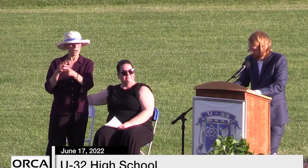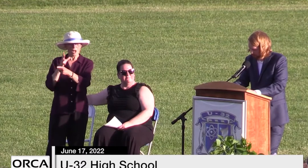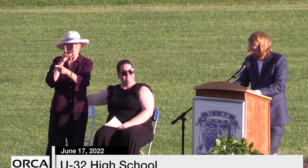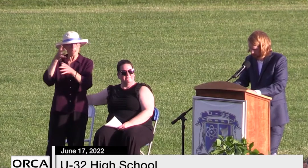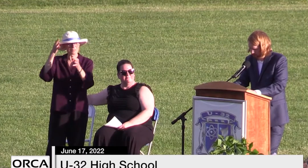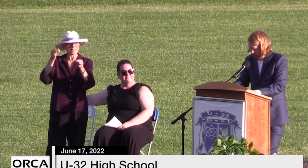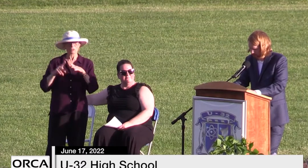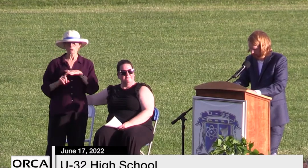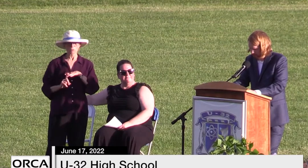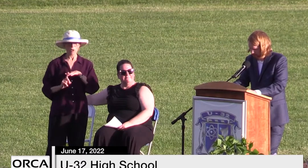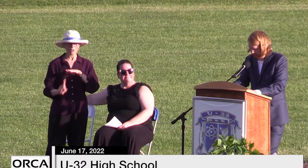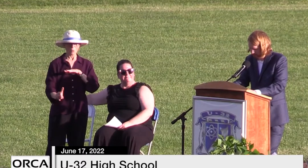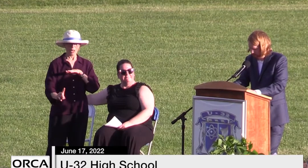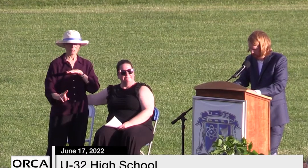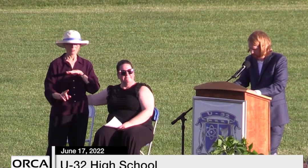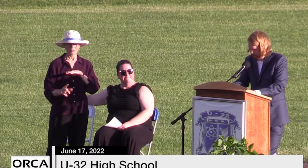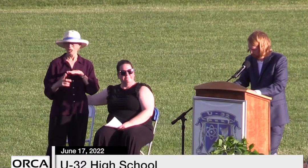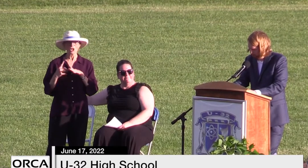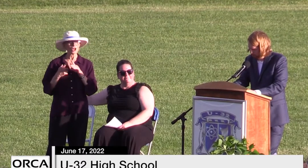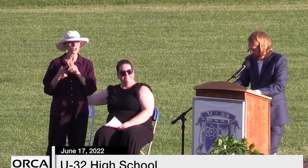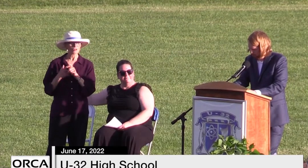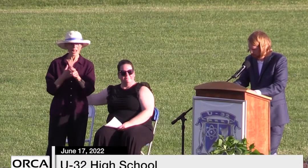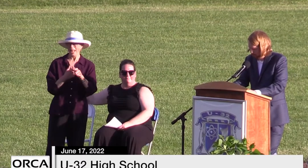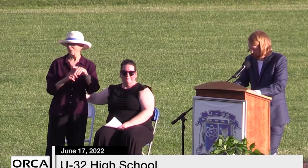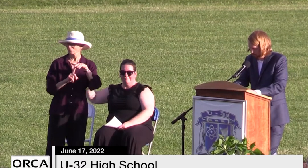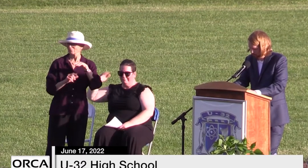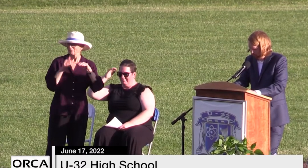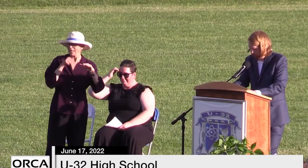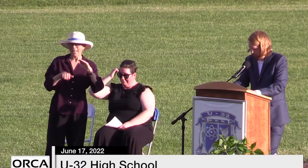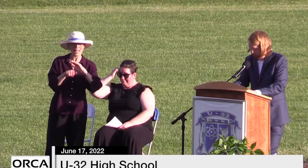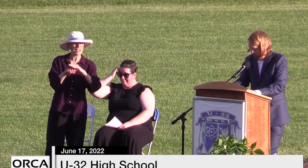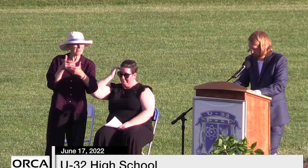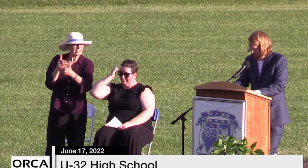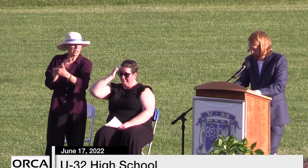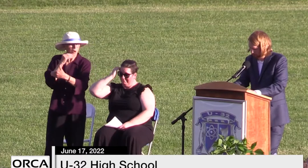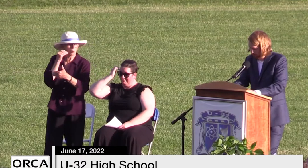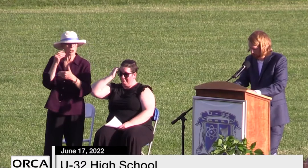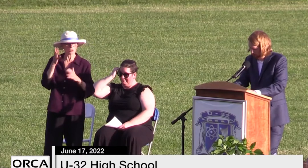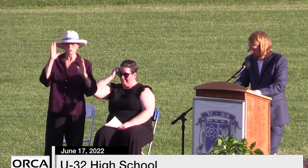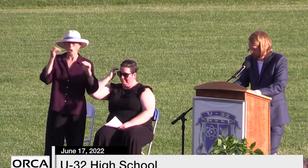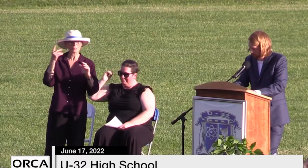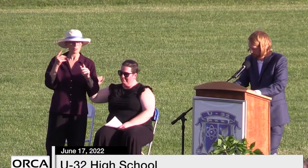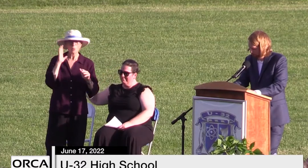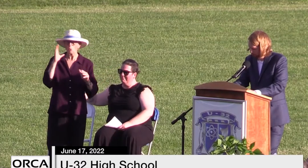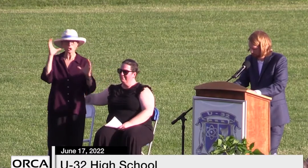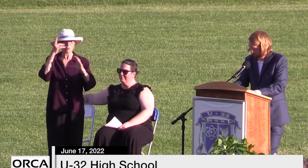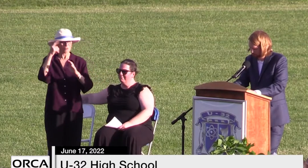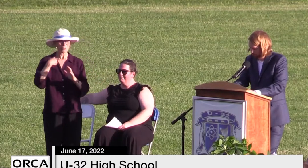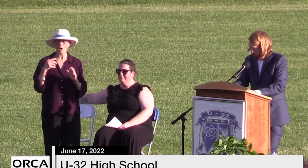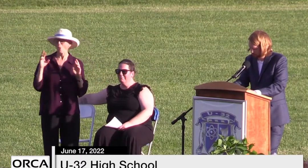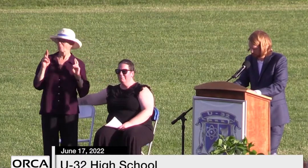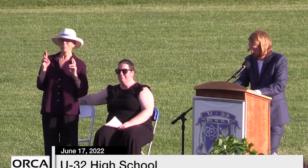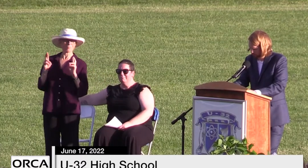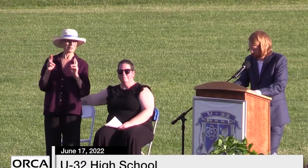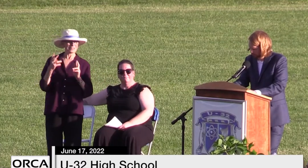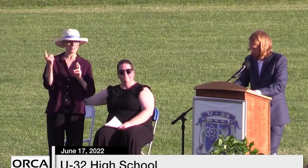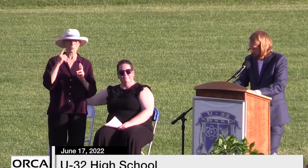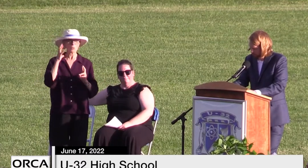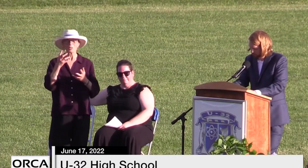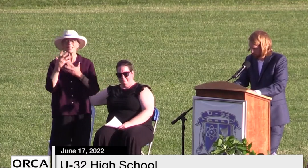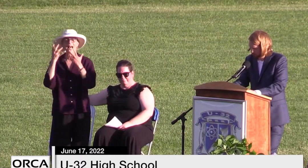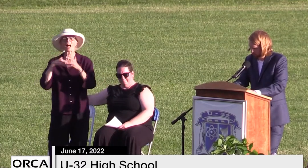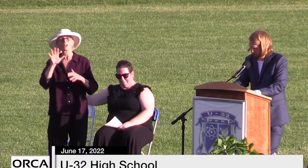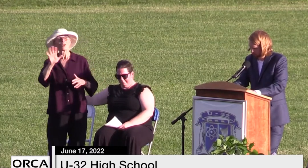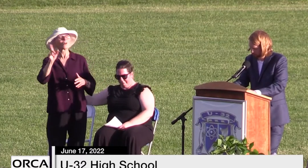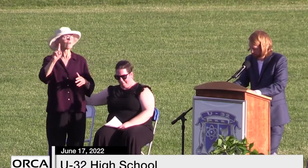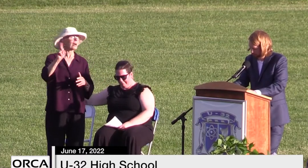to run away. She ran and hid not too far away from home. She was hoping someone would come looking for her. She was looking for someone to yell for her.